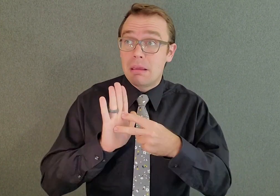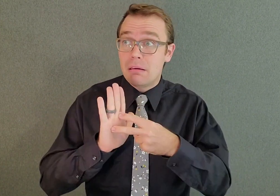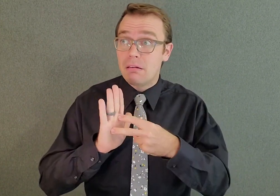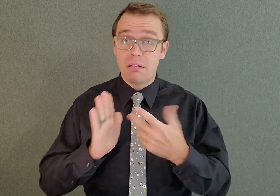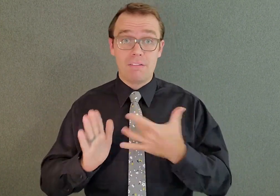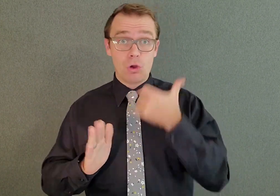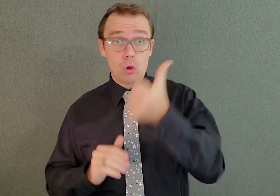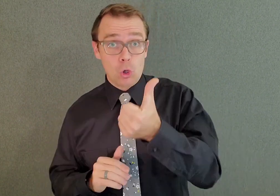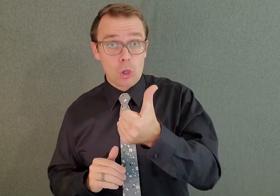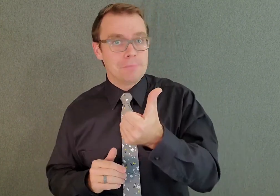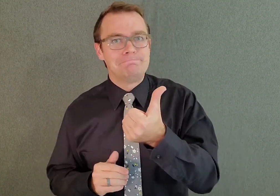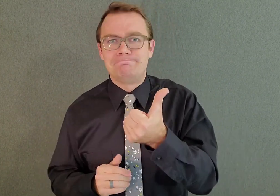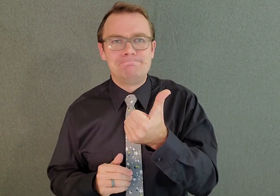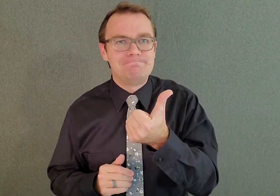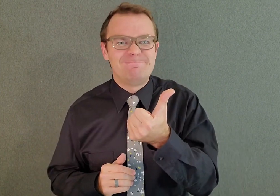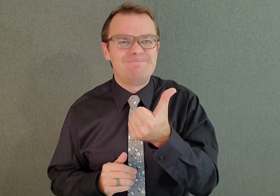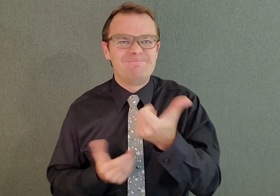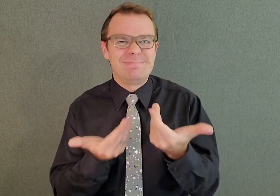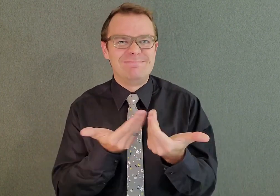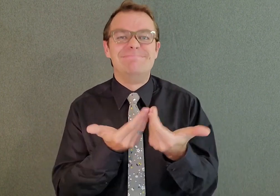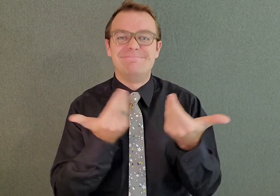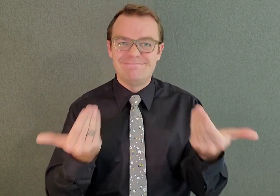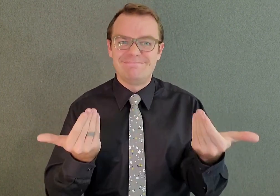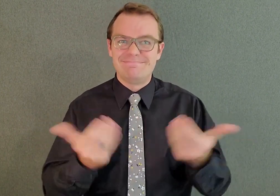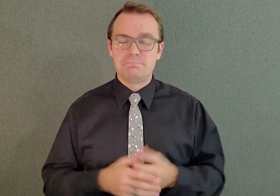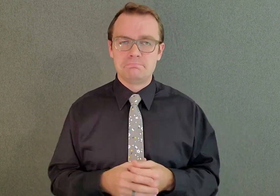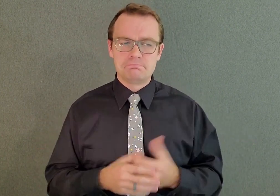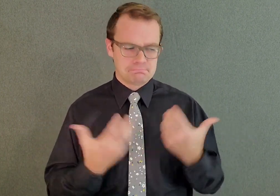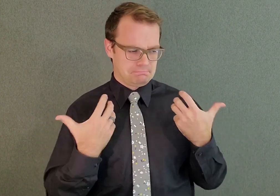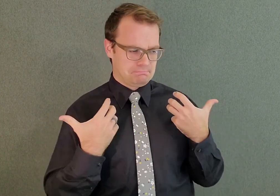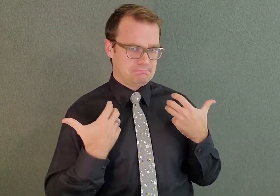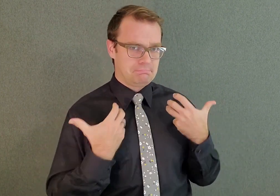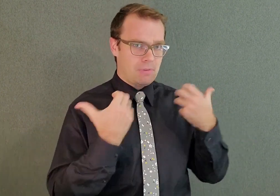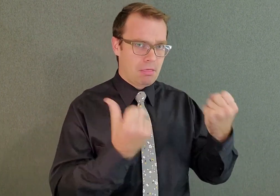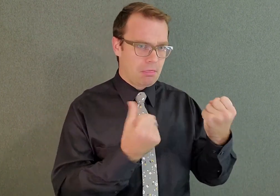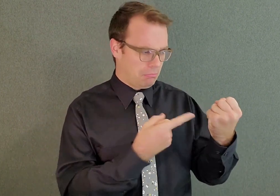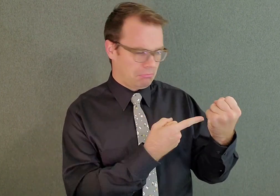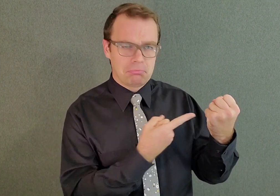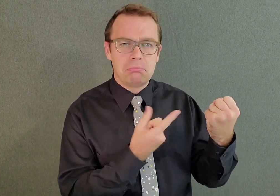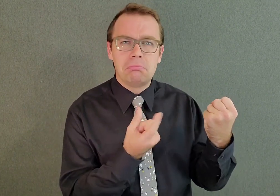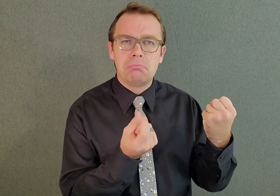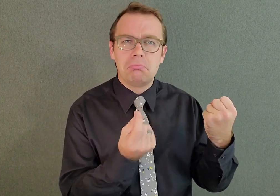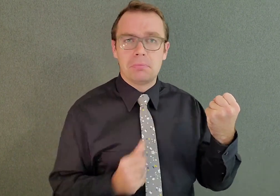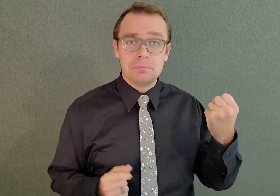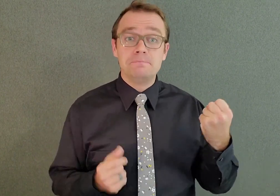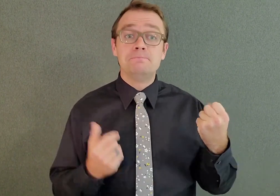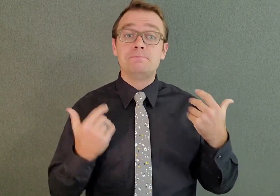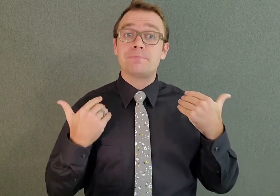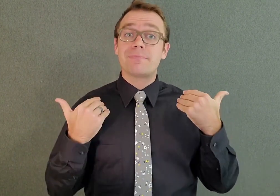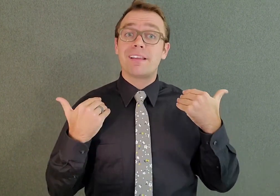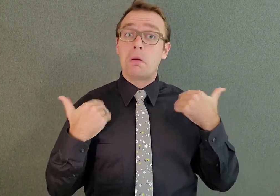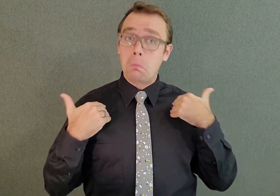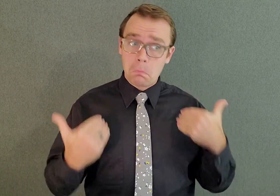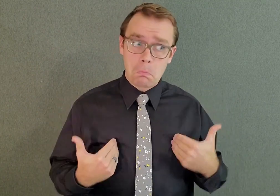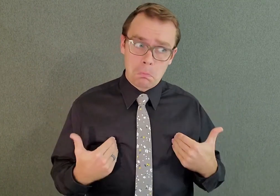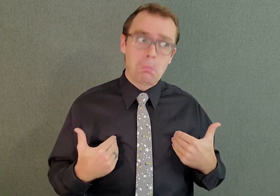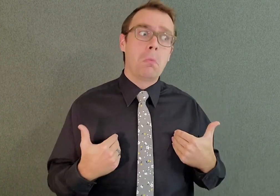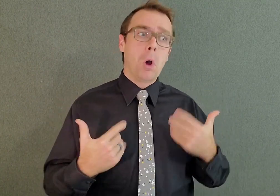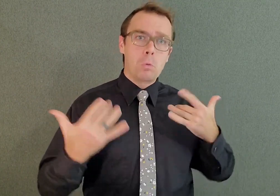feeling good. Feeling good does not always relate to health. So, what is health? Health is when the body is in a